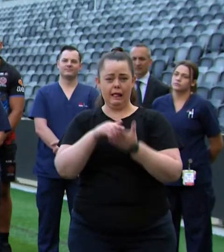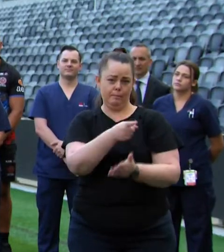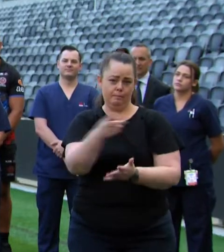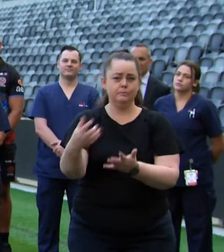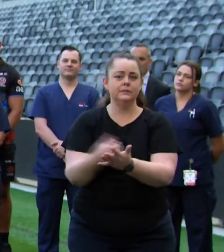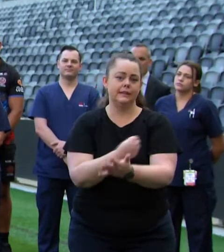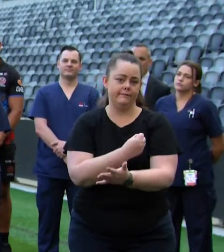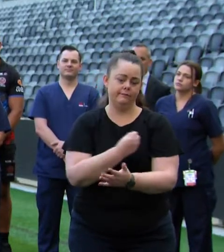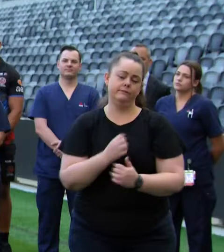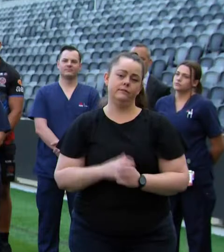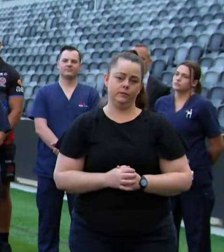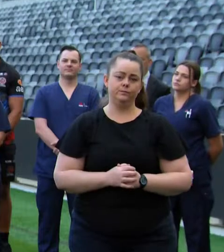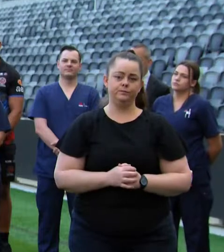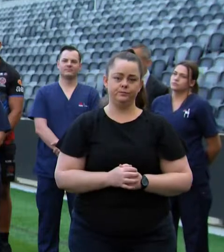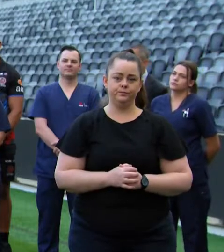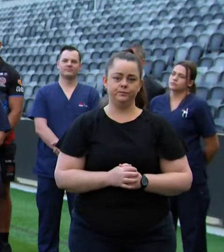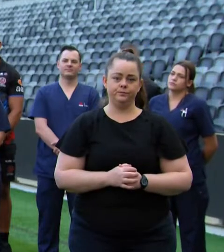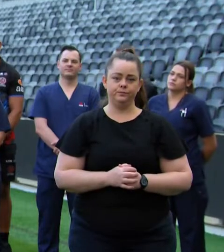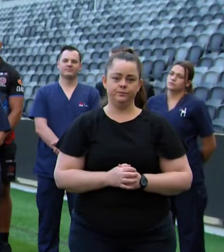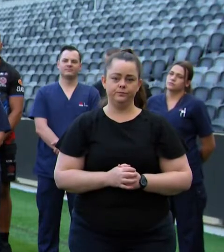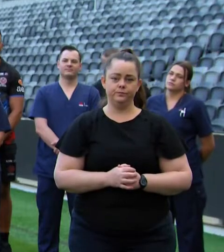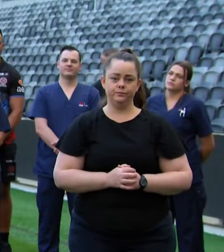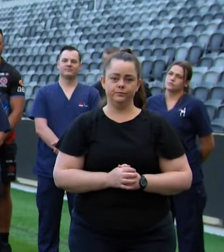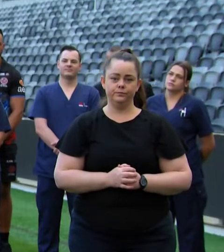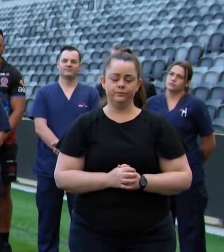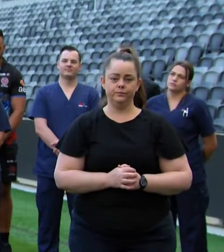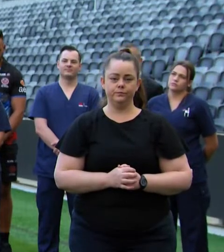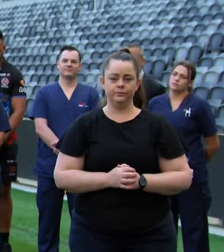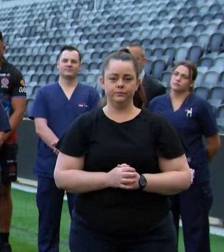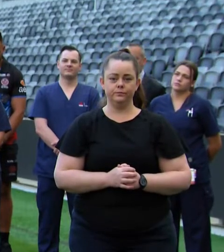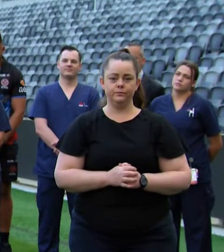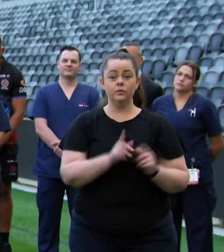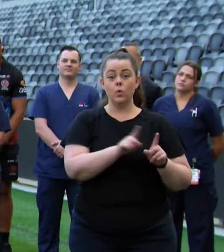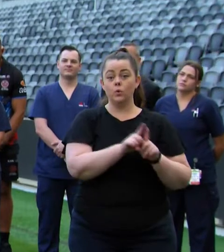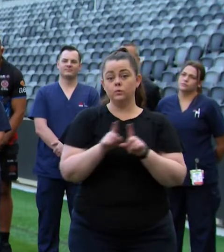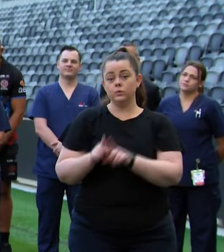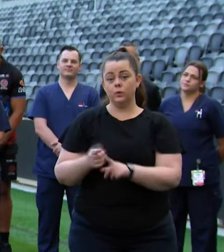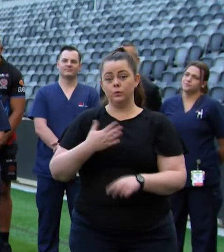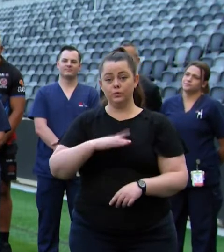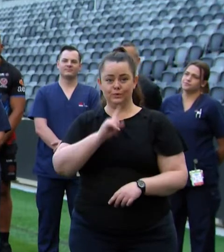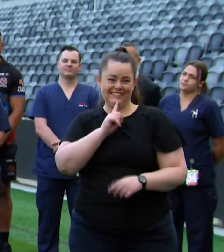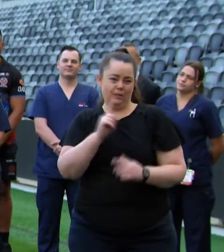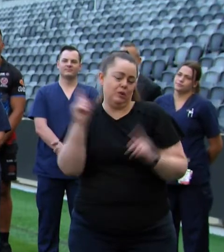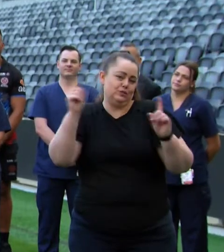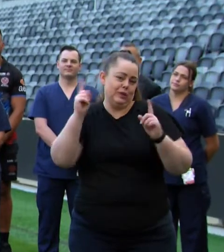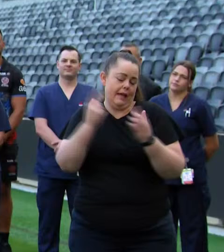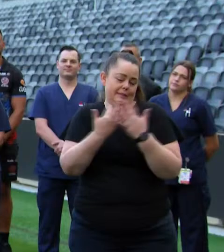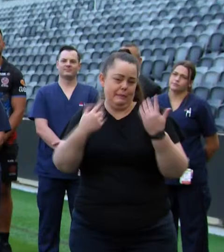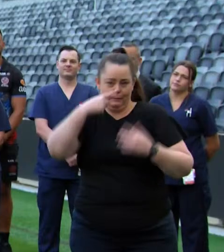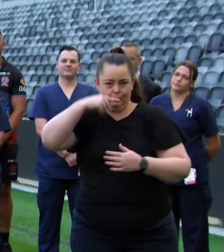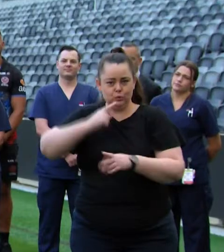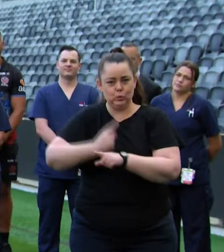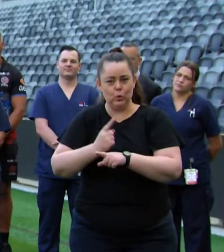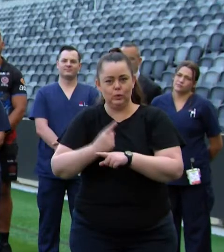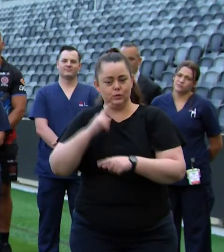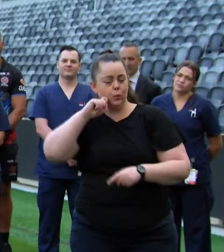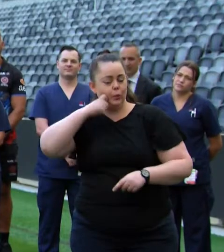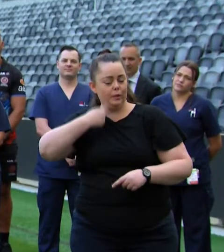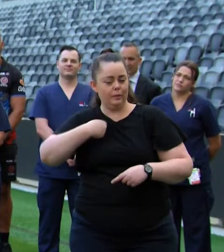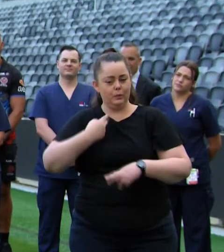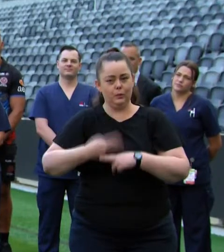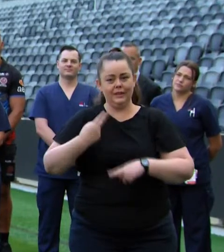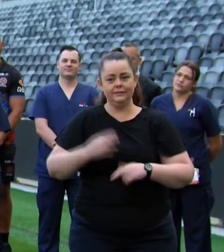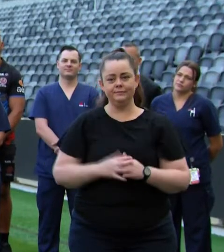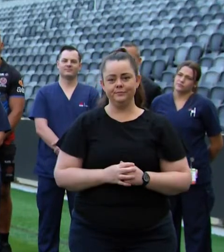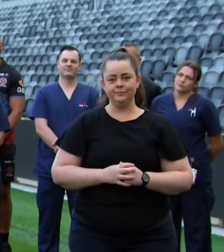family safe. The final point I'd make today is obviously a number of speakers. The final point is in